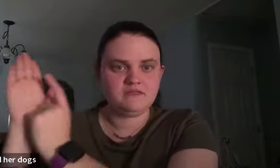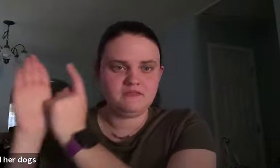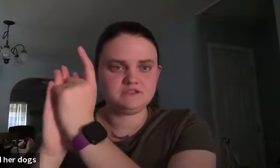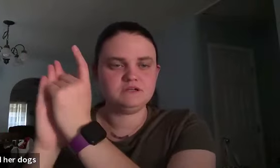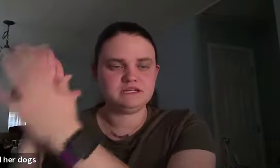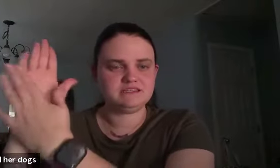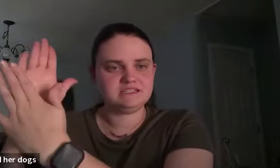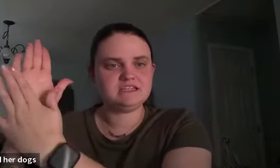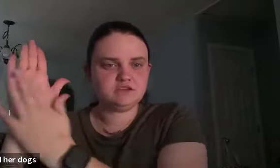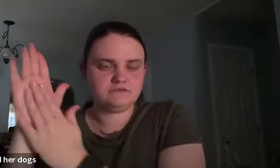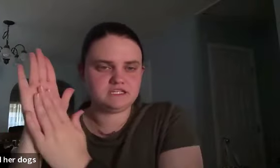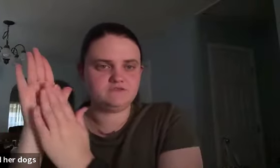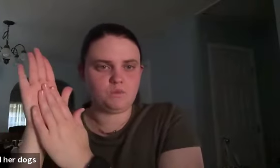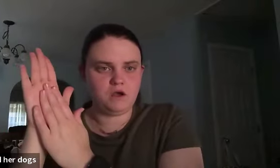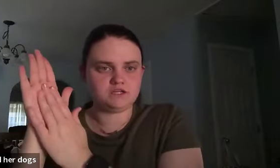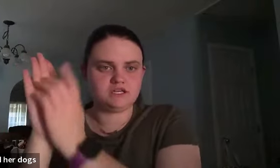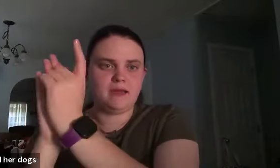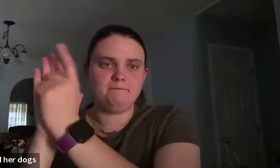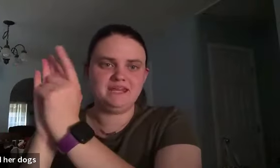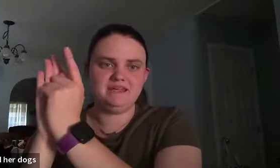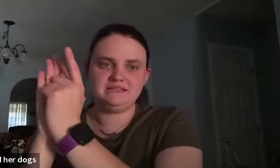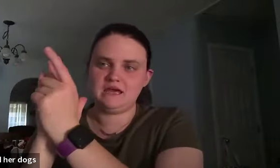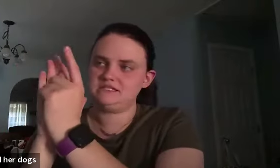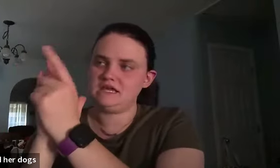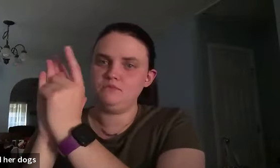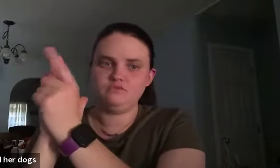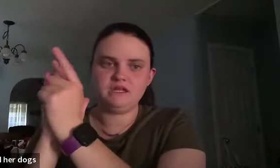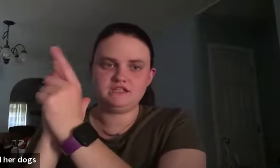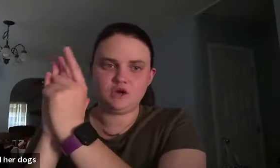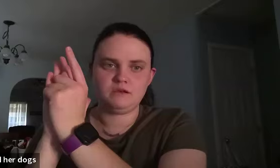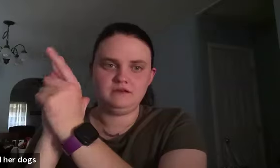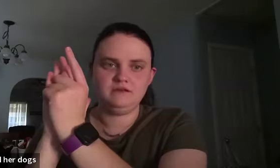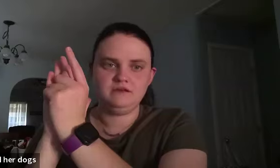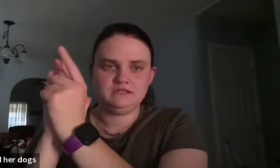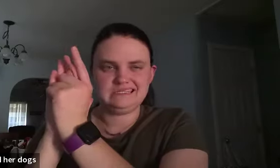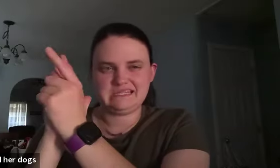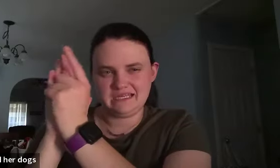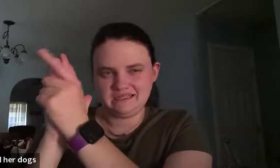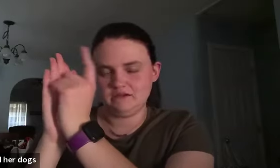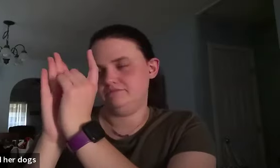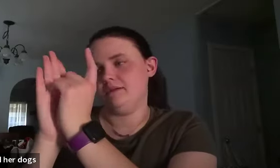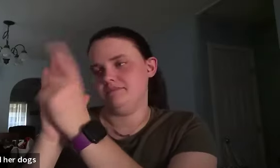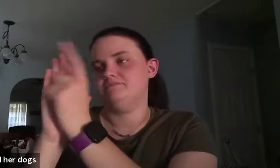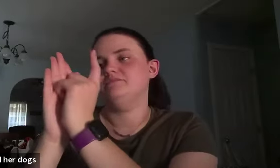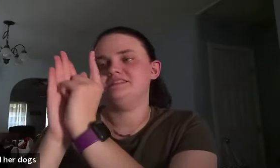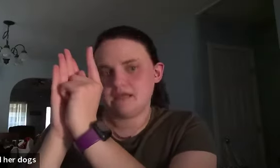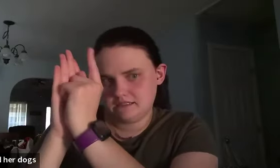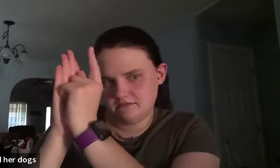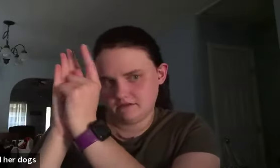That's where it is. This is like your face of your watch. And that minute is that slight movement. It's going slightly, not, the second's even